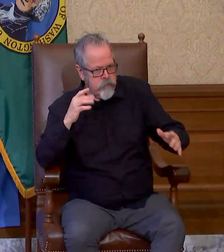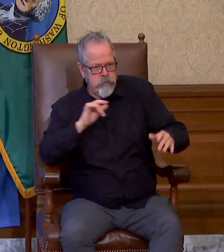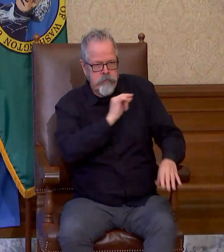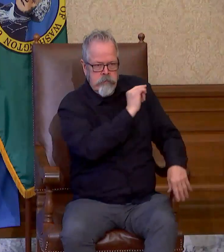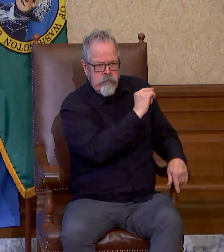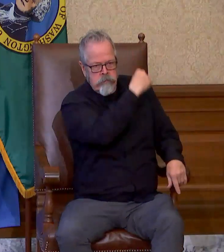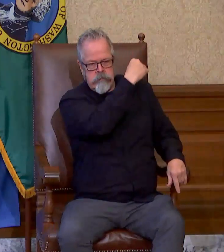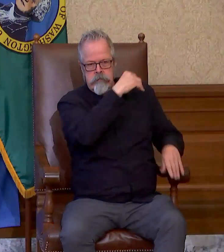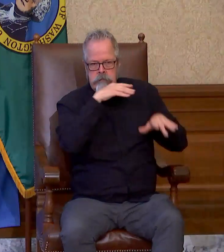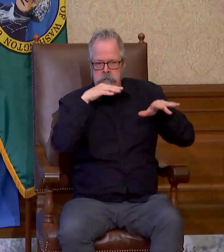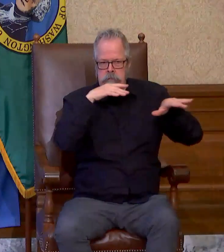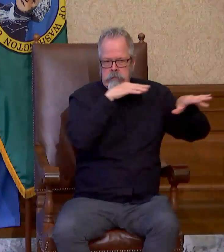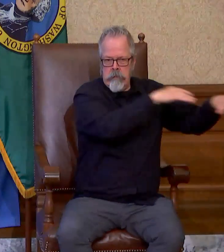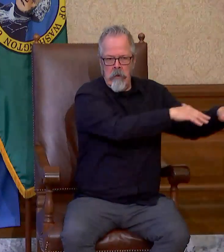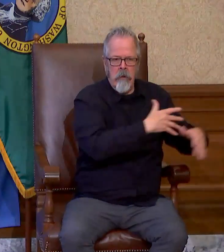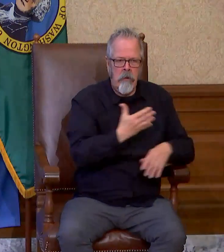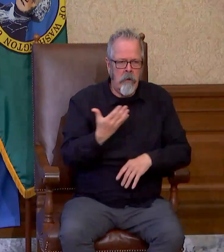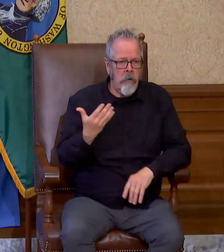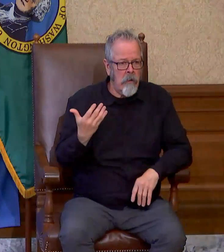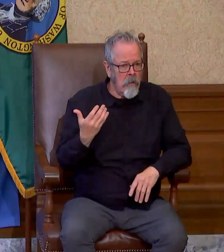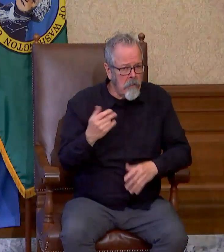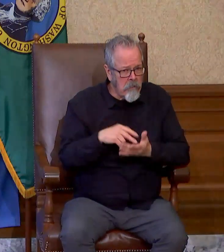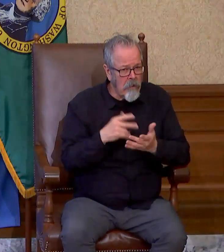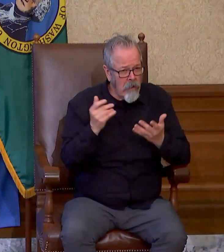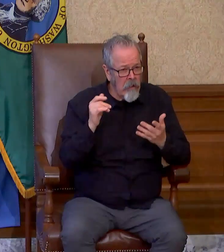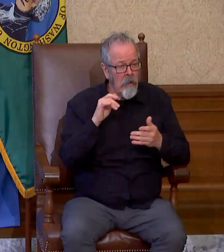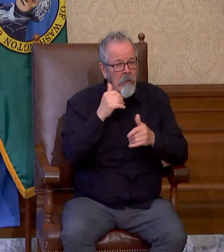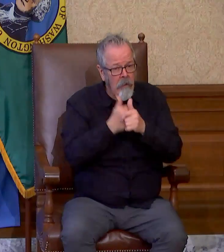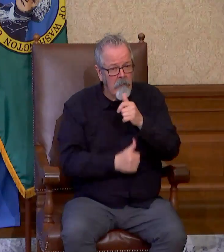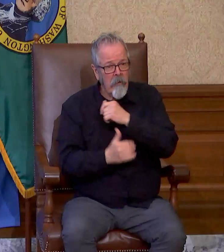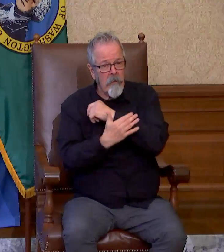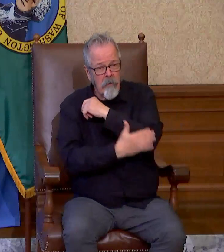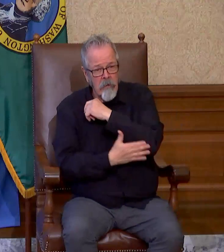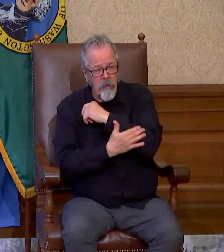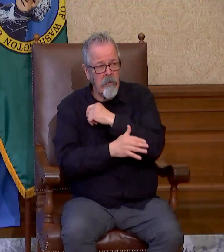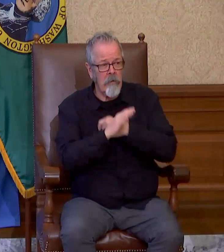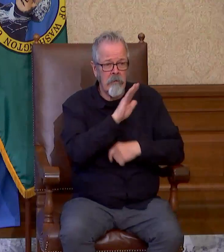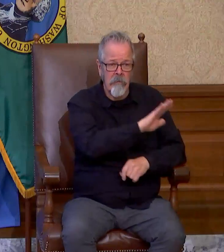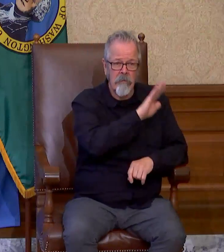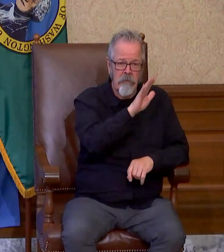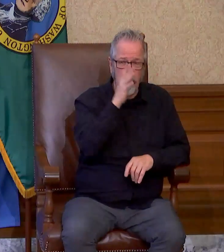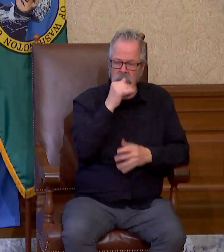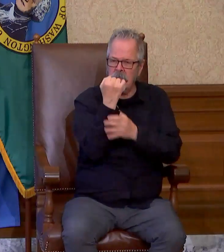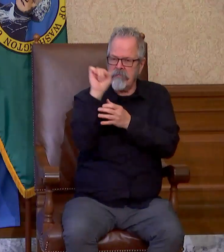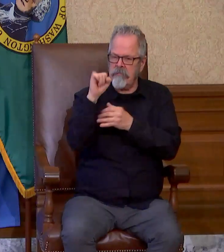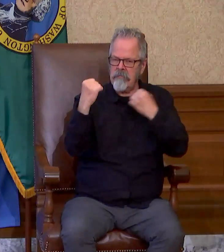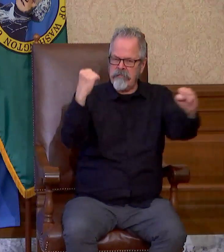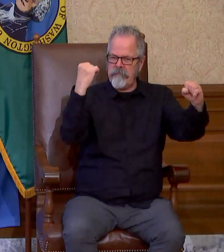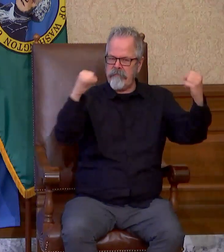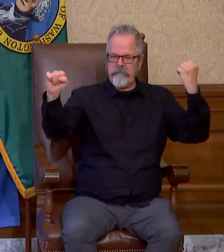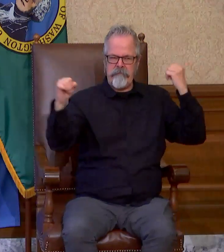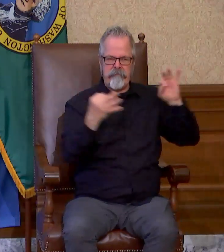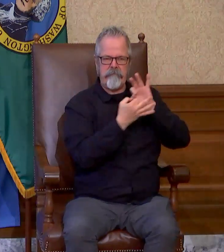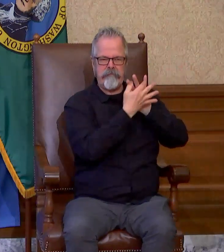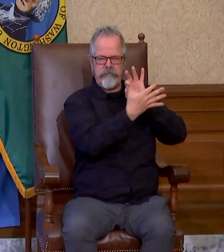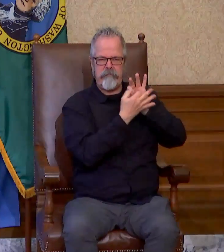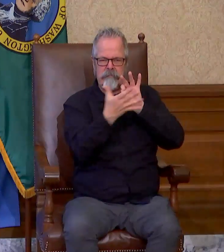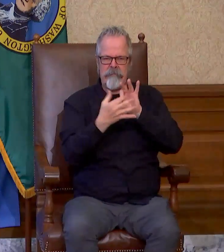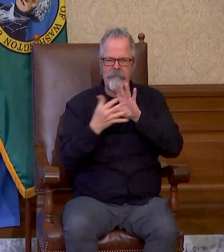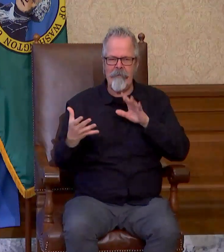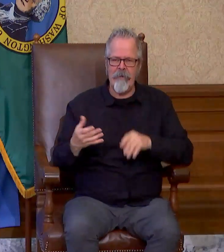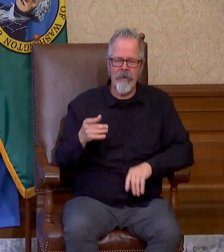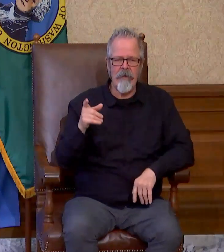good decisions. We're a resilient state, and we've demonstrated that already. People across the country are looking at our